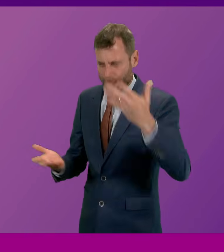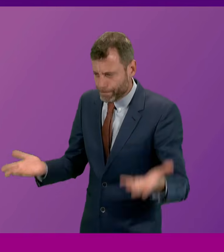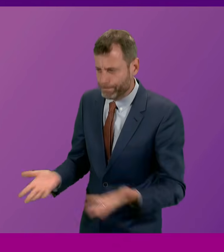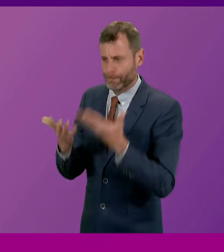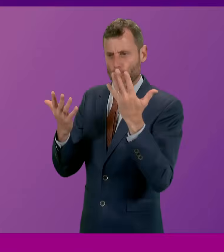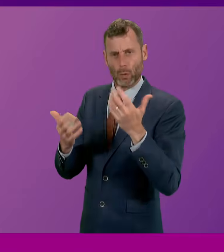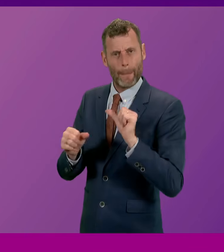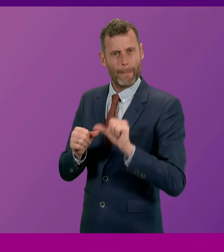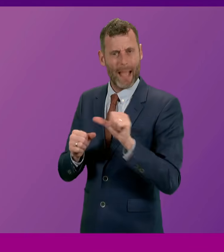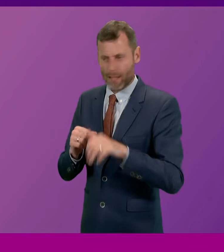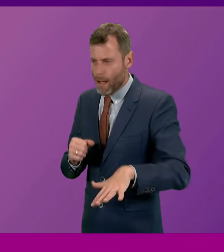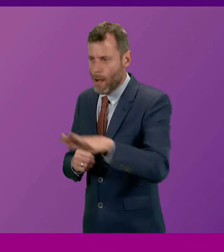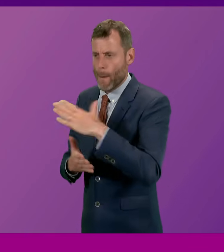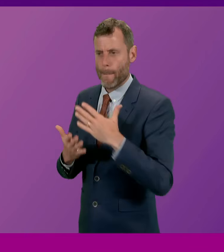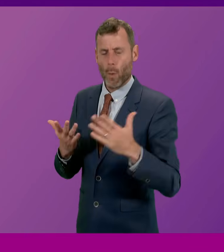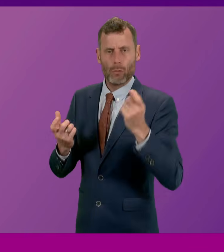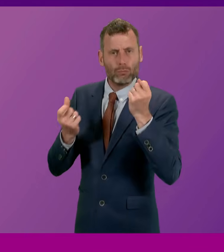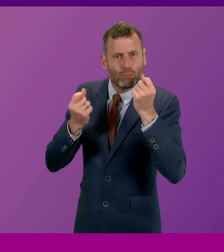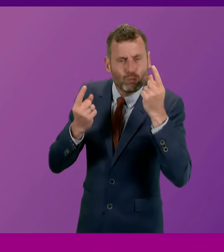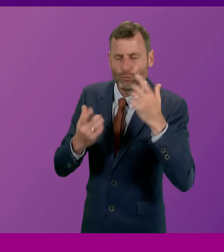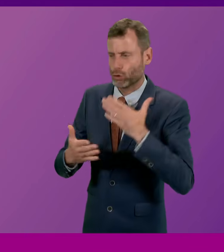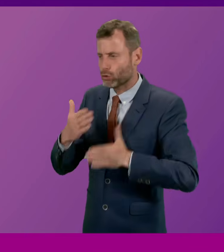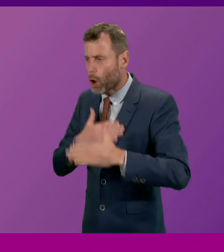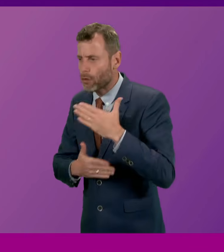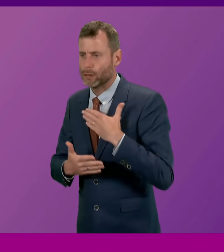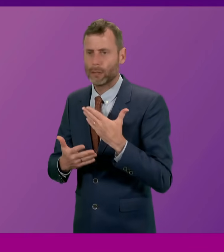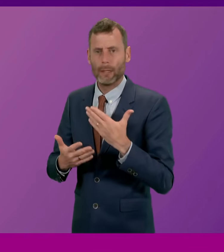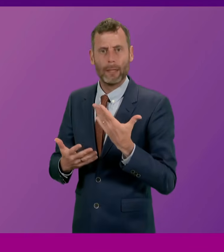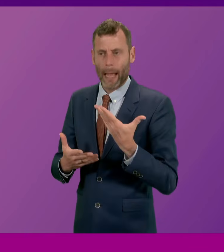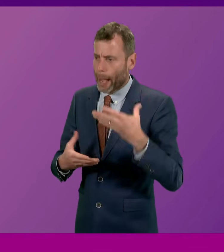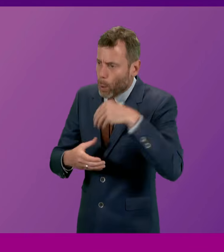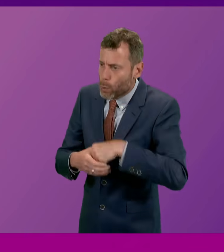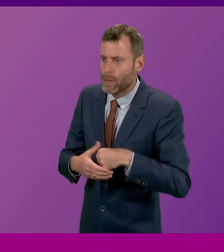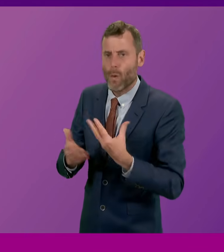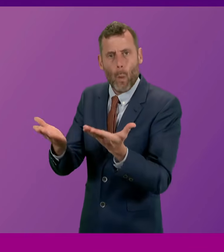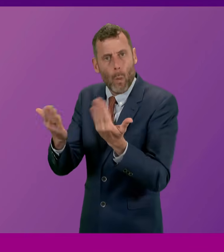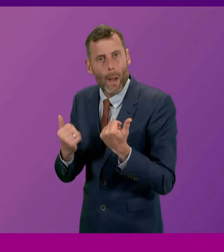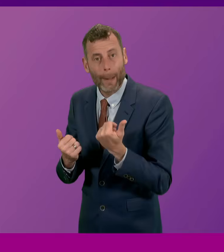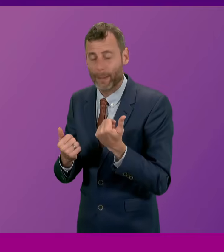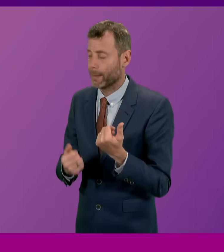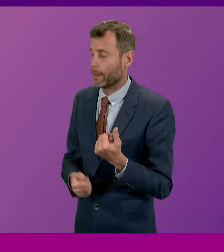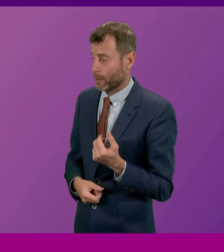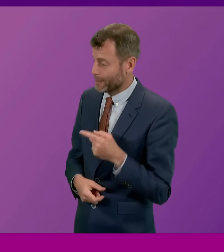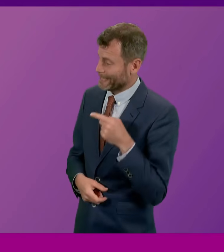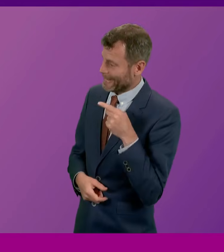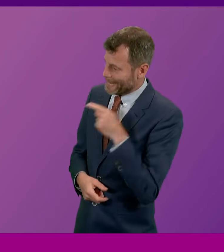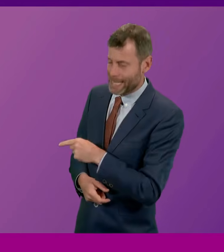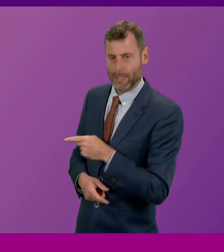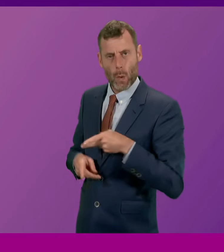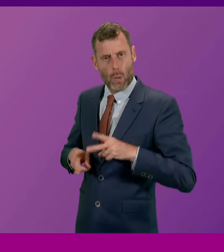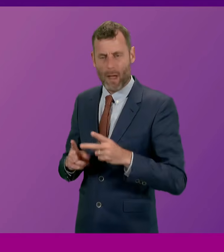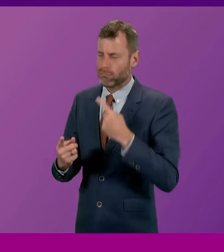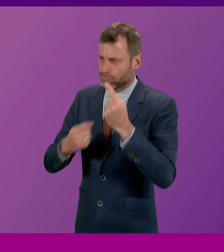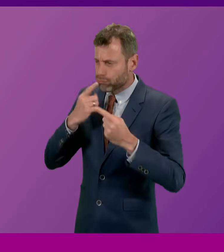today, the tolerant, inclusive, welcoming country that it is, epitomised by the approach and the values of